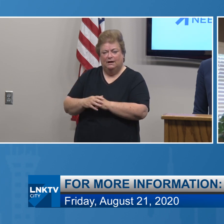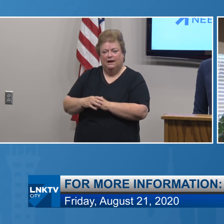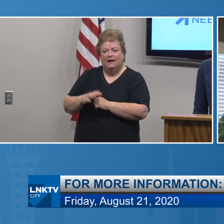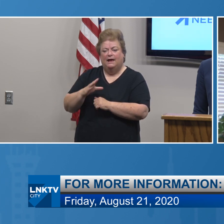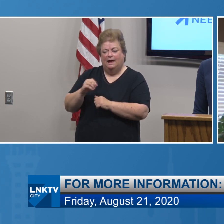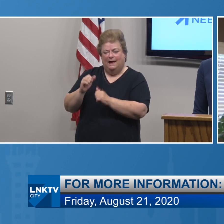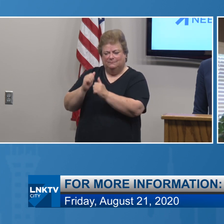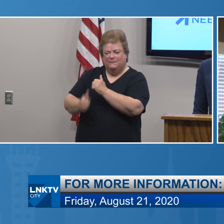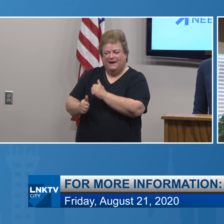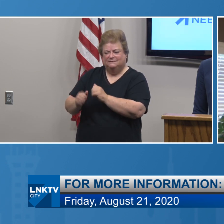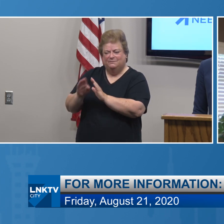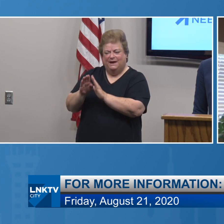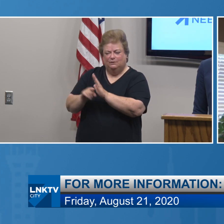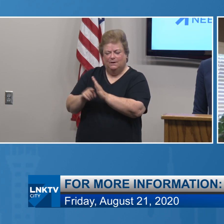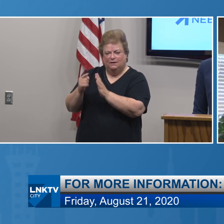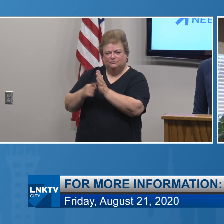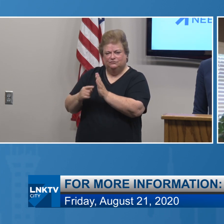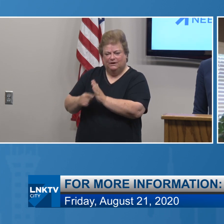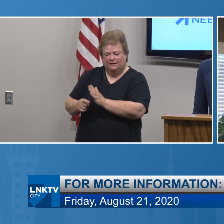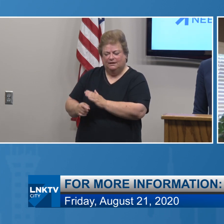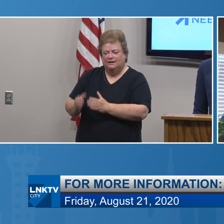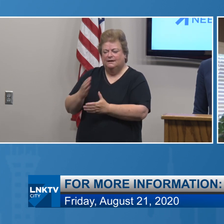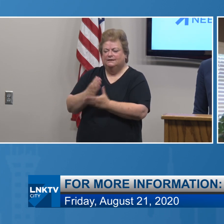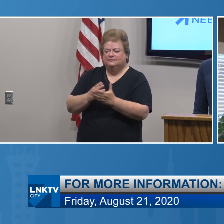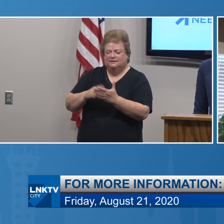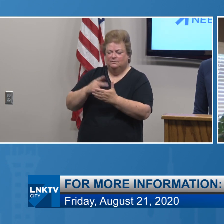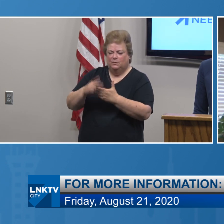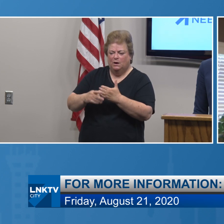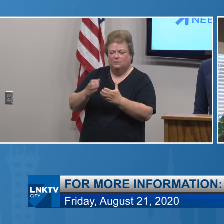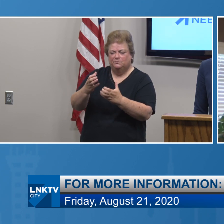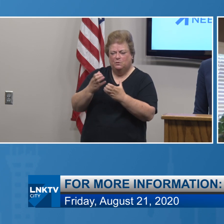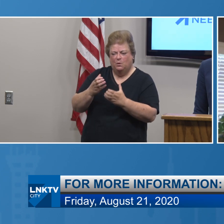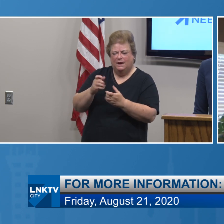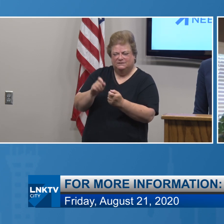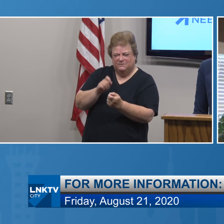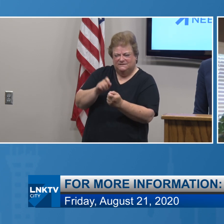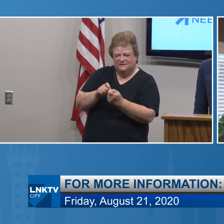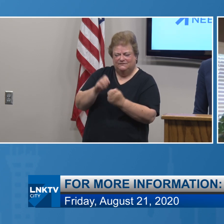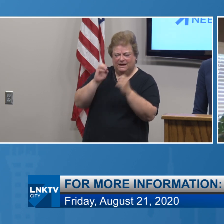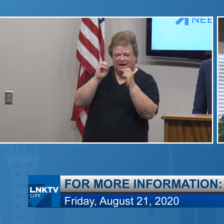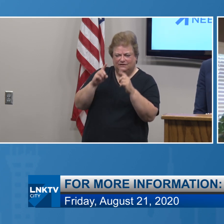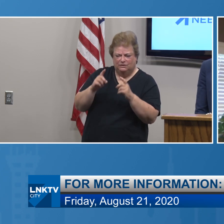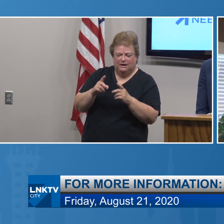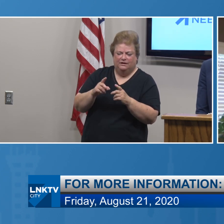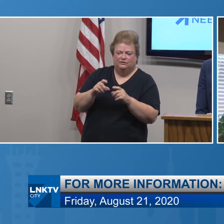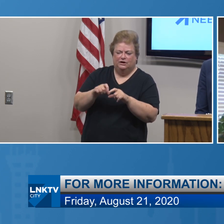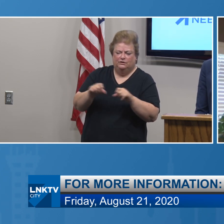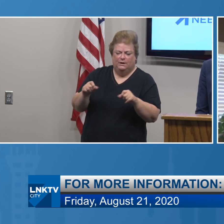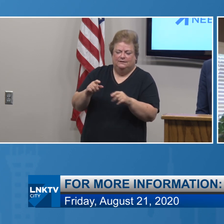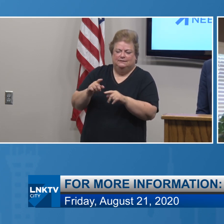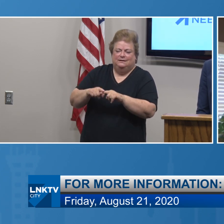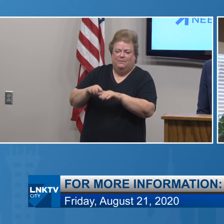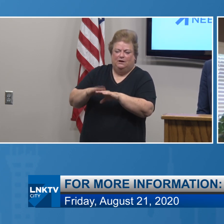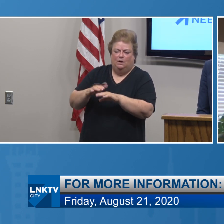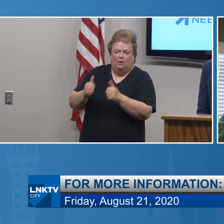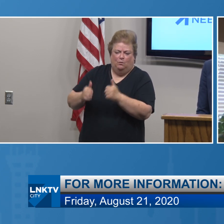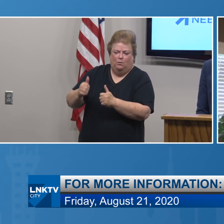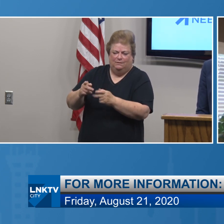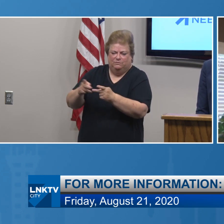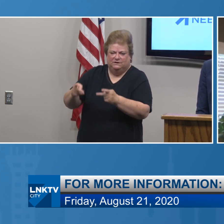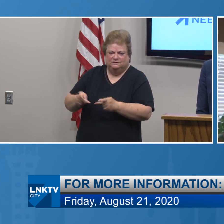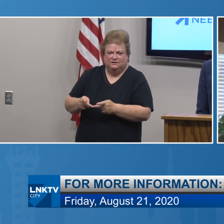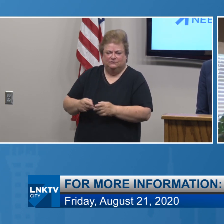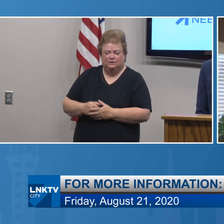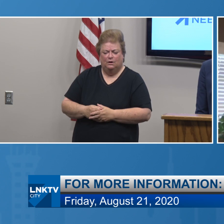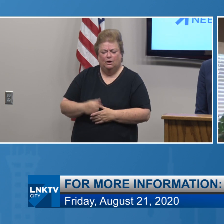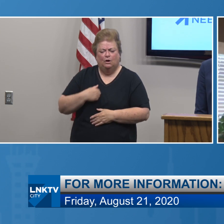background check. Some programs require specific educational degrees depending on the position. We also would like to make